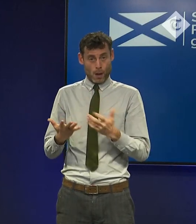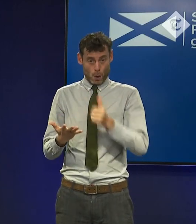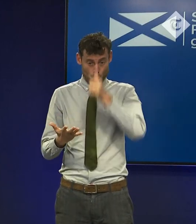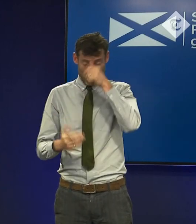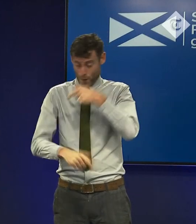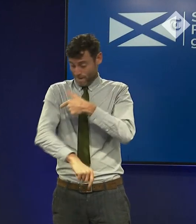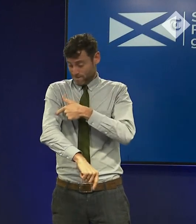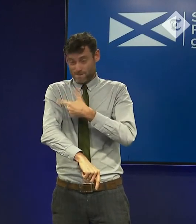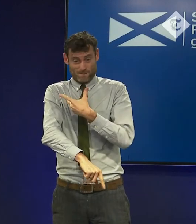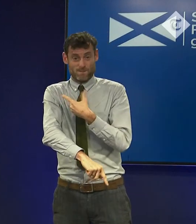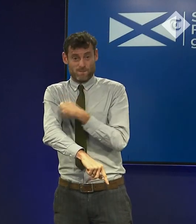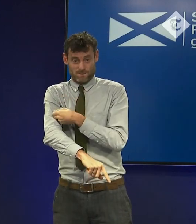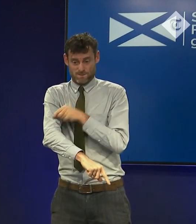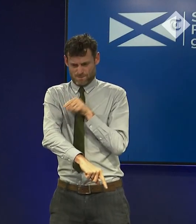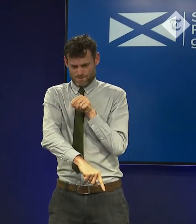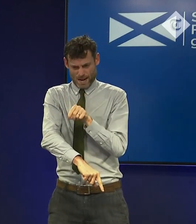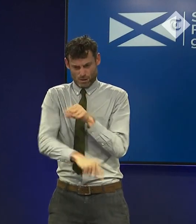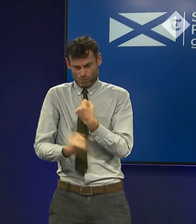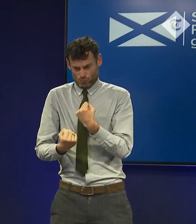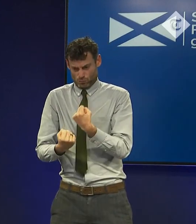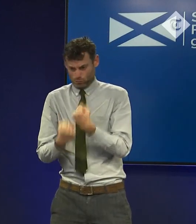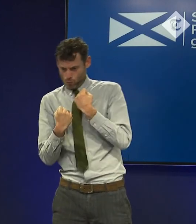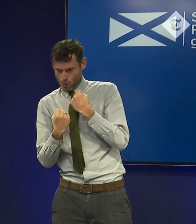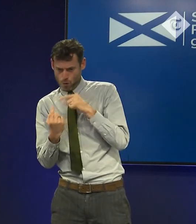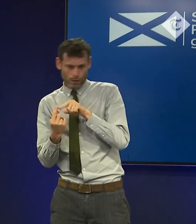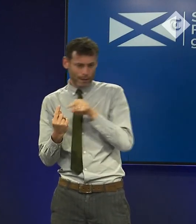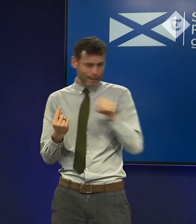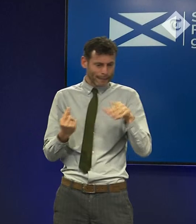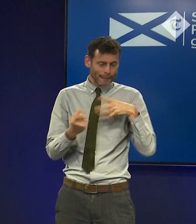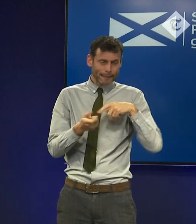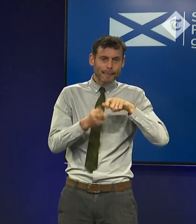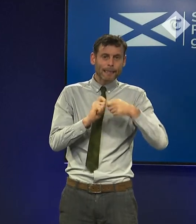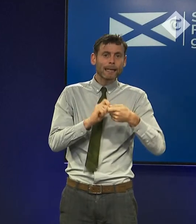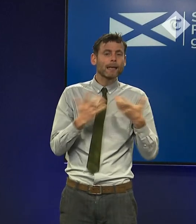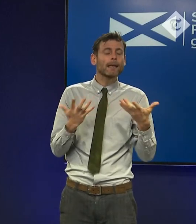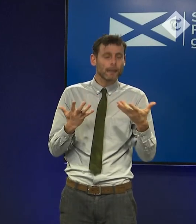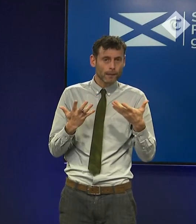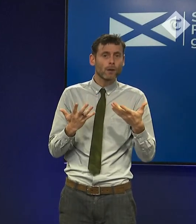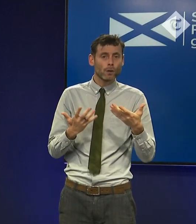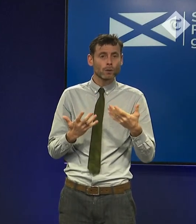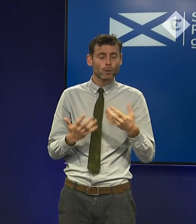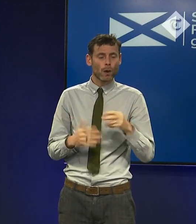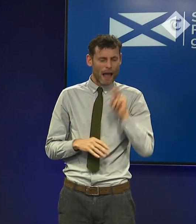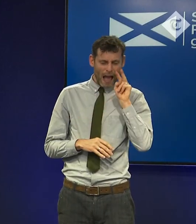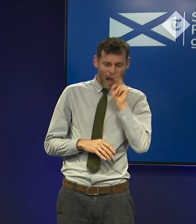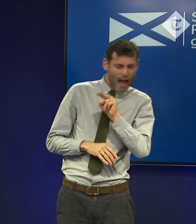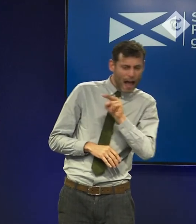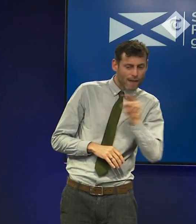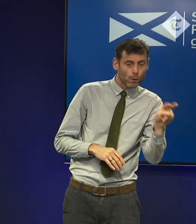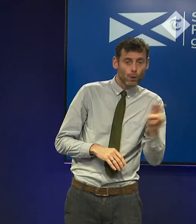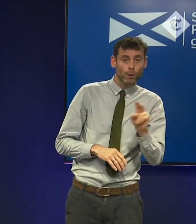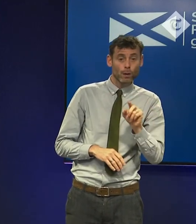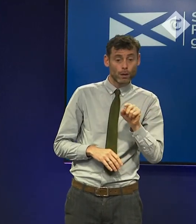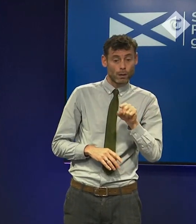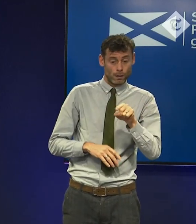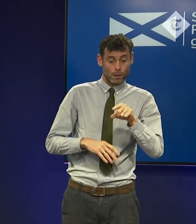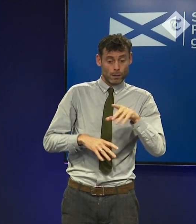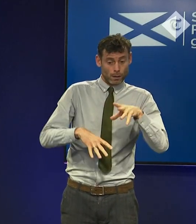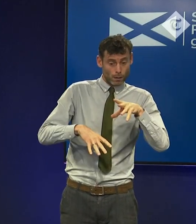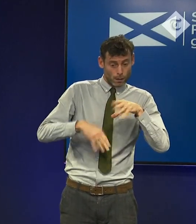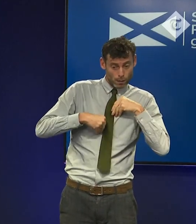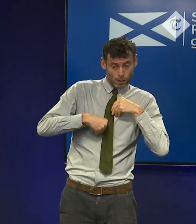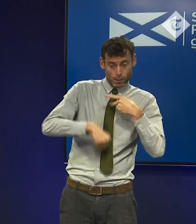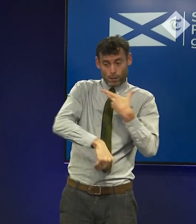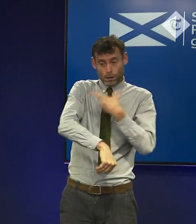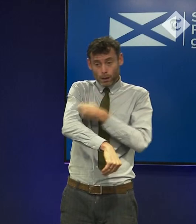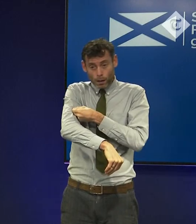the field, particularly in the regions where we've associated, where we've identified a number of these cases, to see what the vaccine effect is